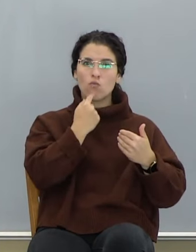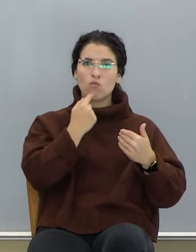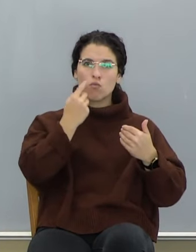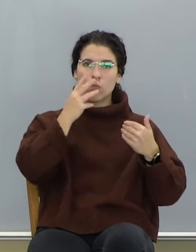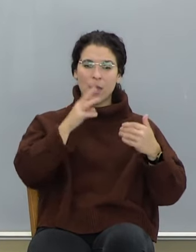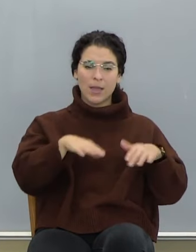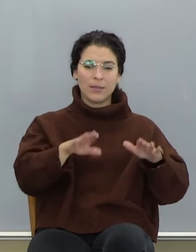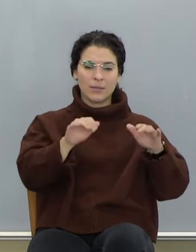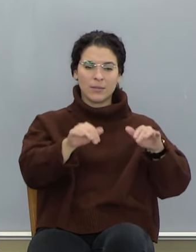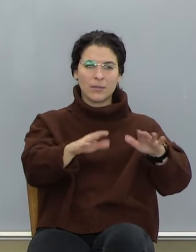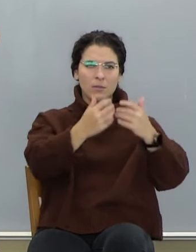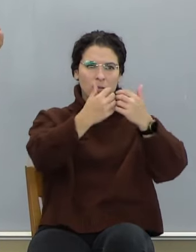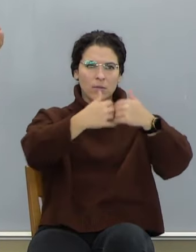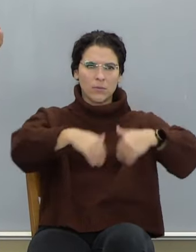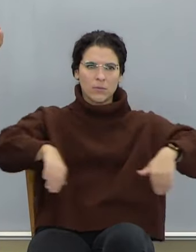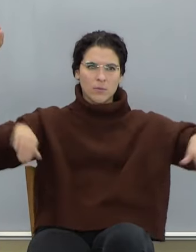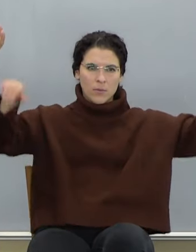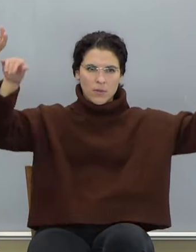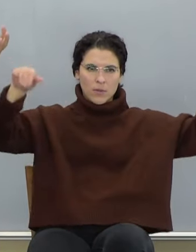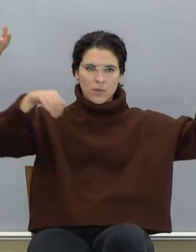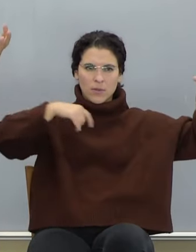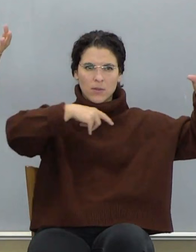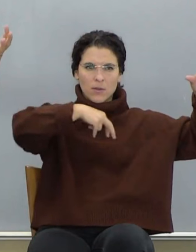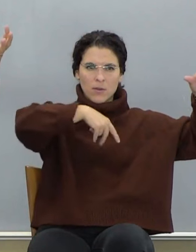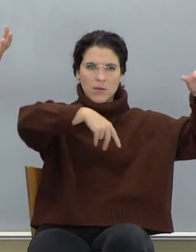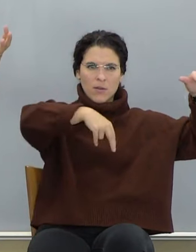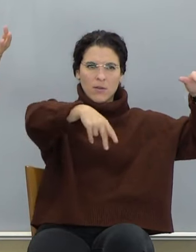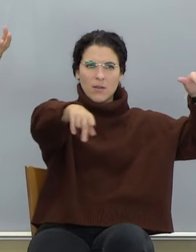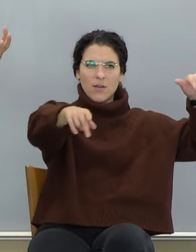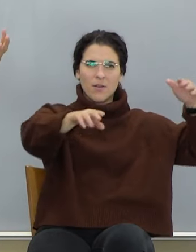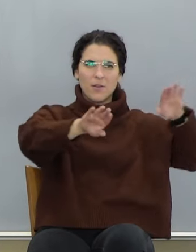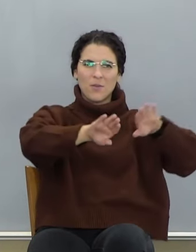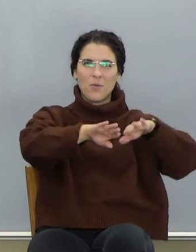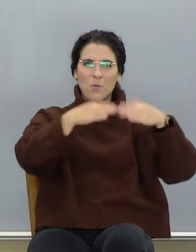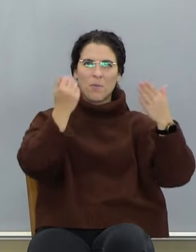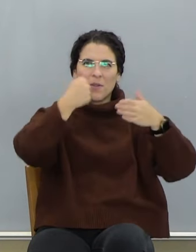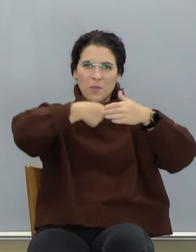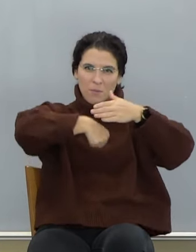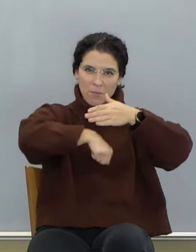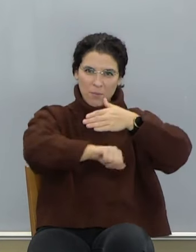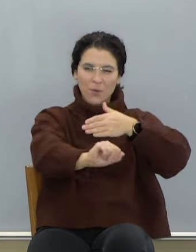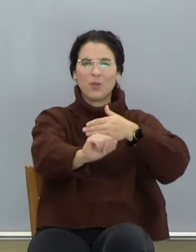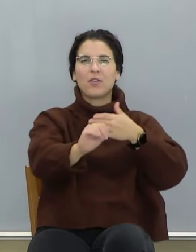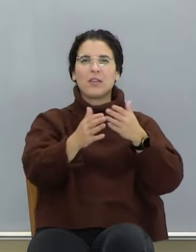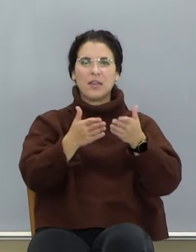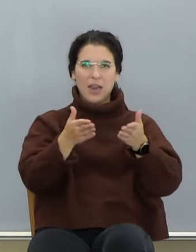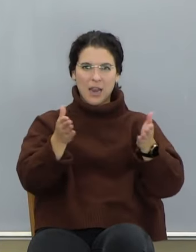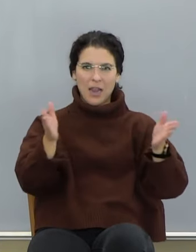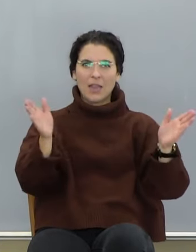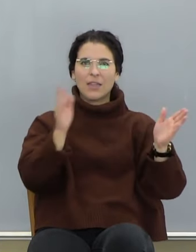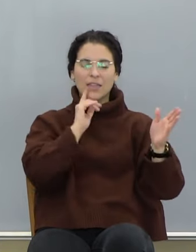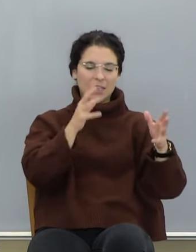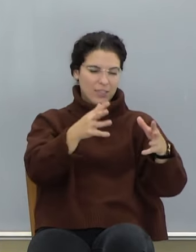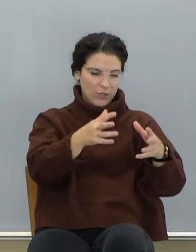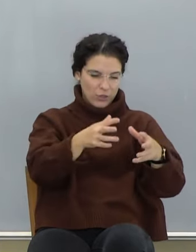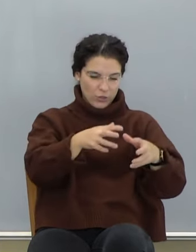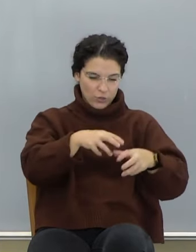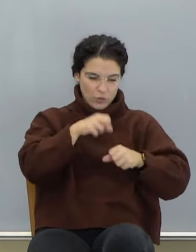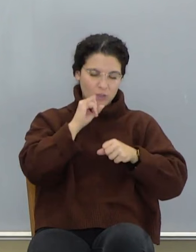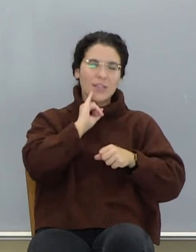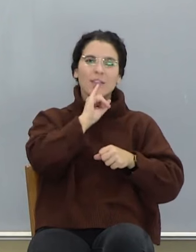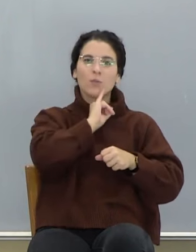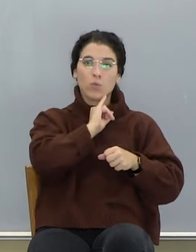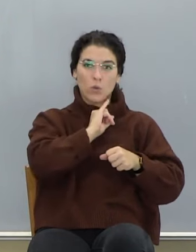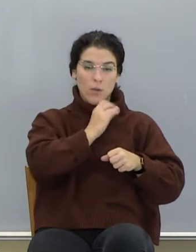the birth canal. Isn't that interesting? He took Israel by the